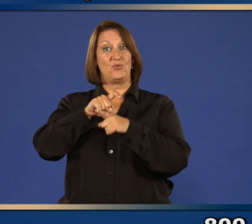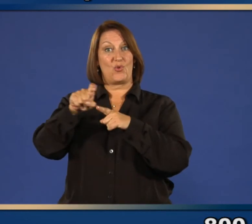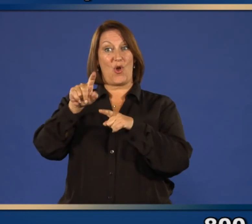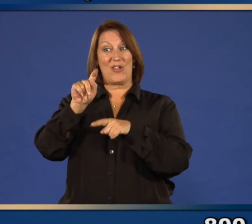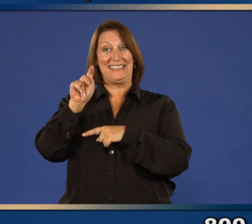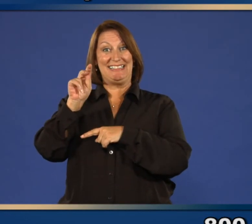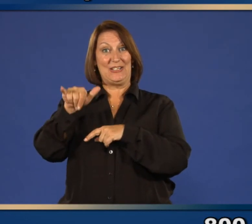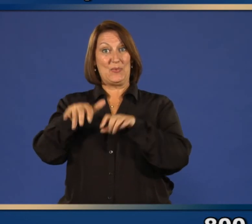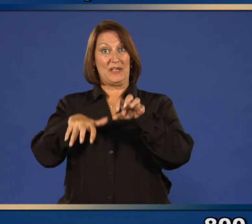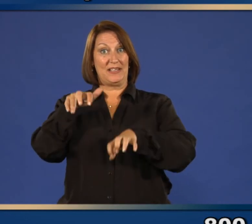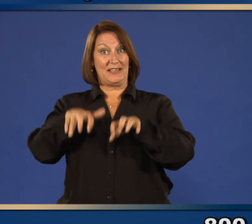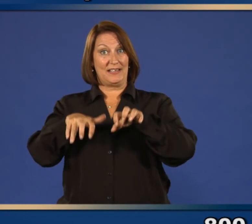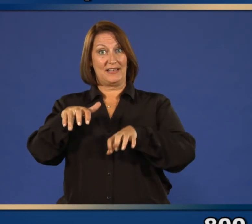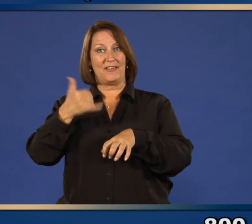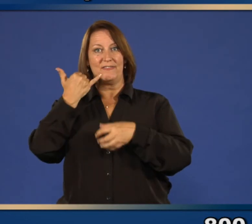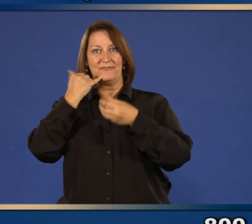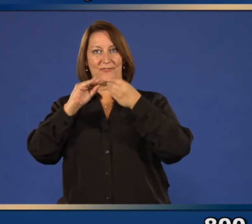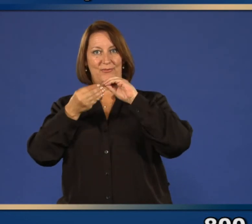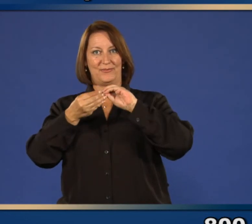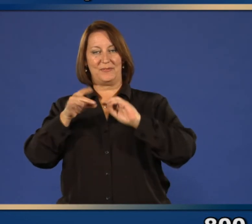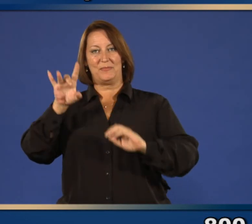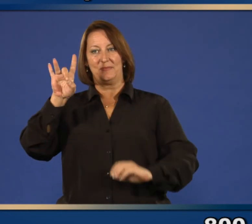TTY users call